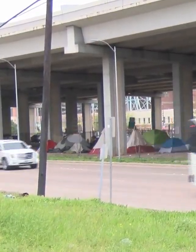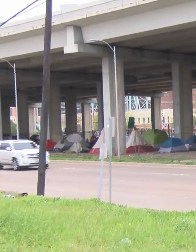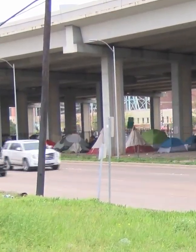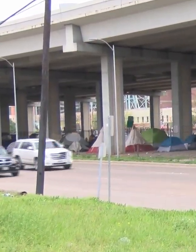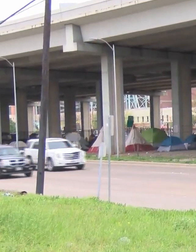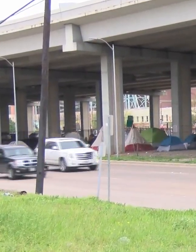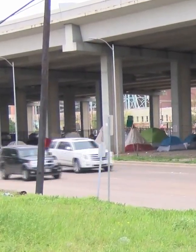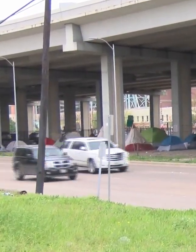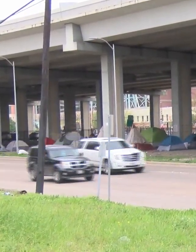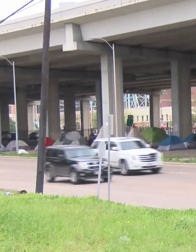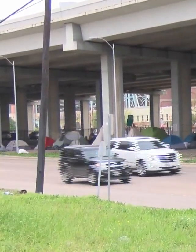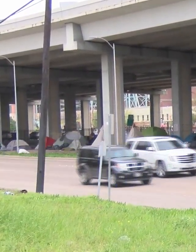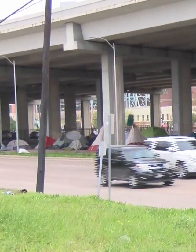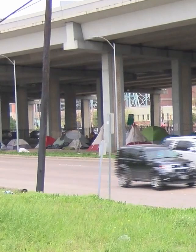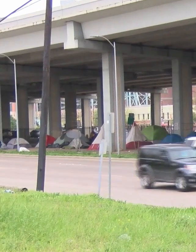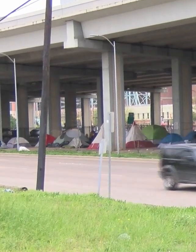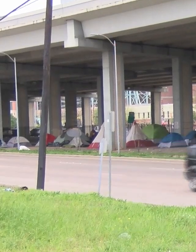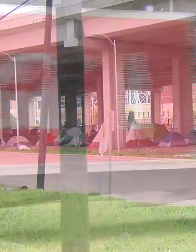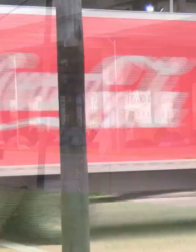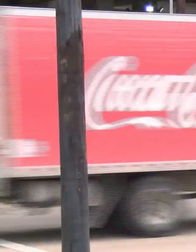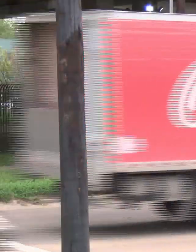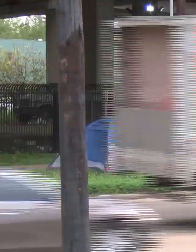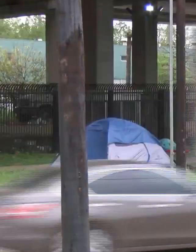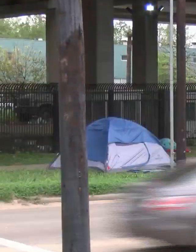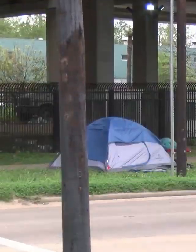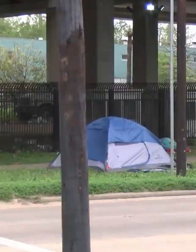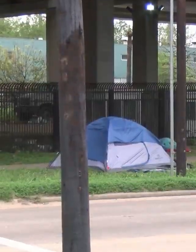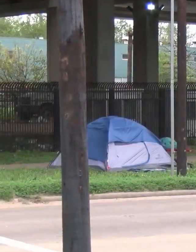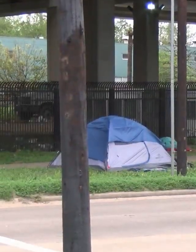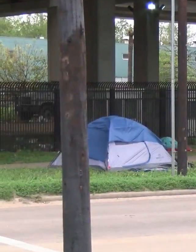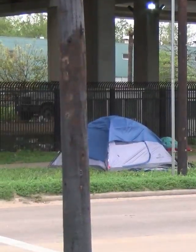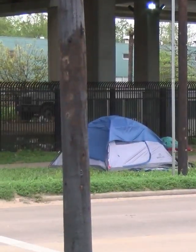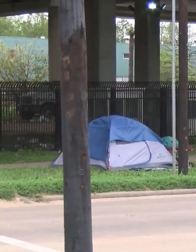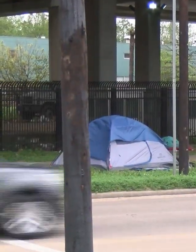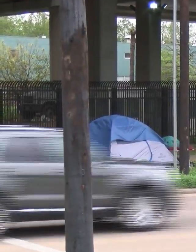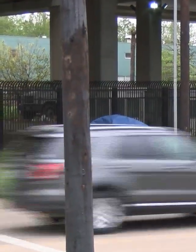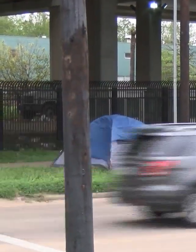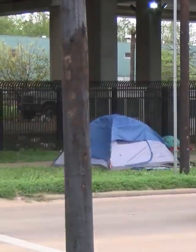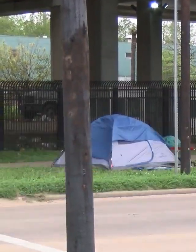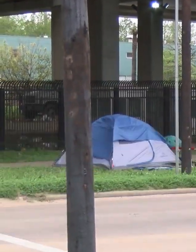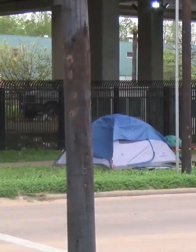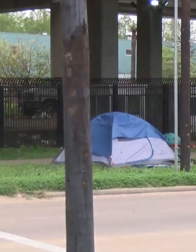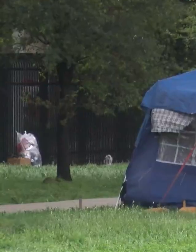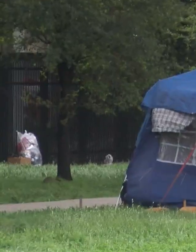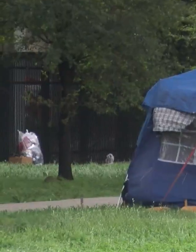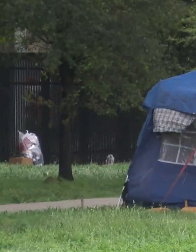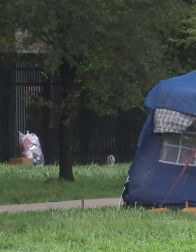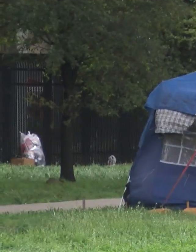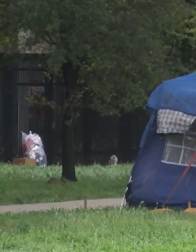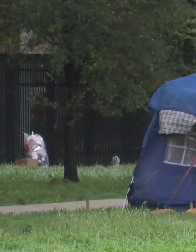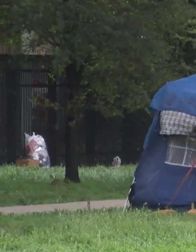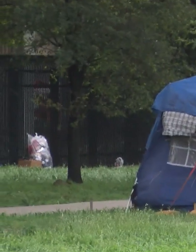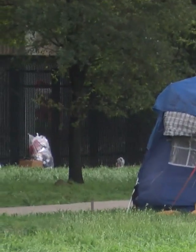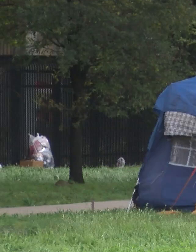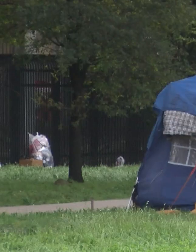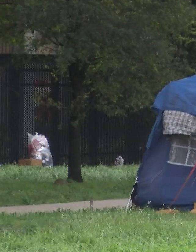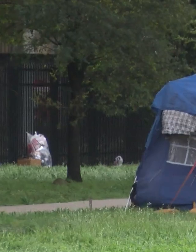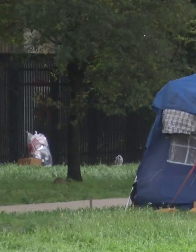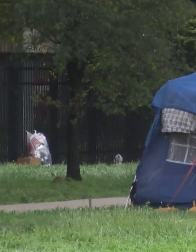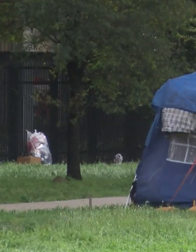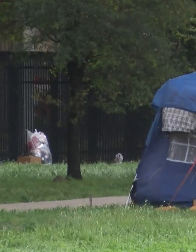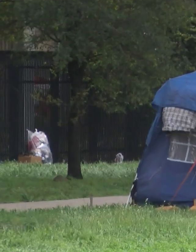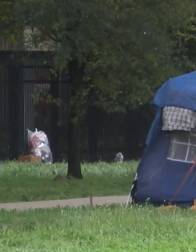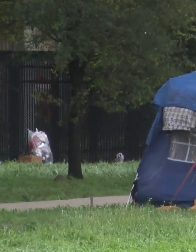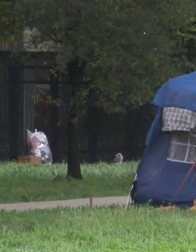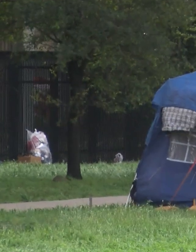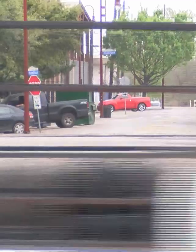most vulnerable at-risk individuals in Houston. And that vulnerability is only compounded during a pandemic,